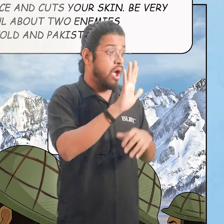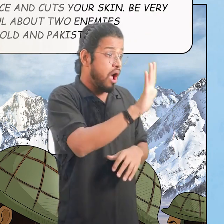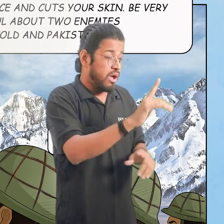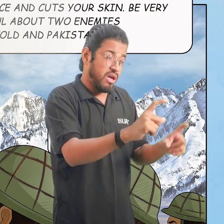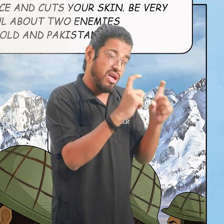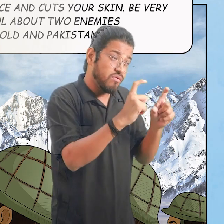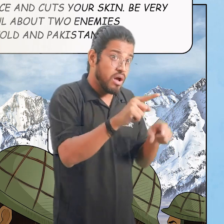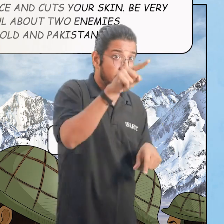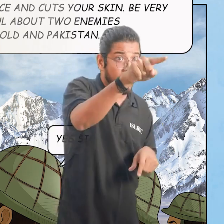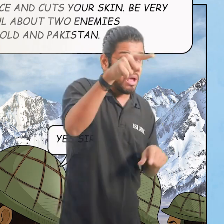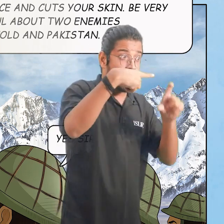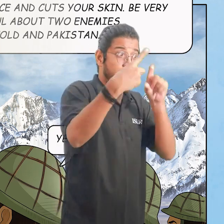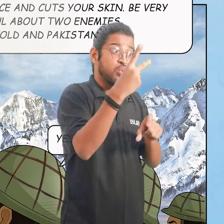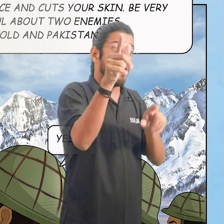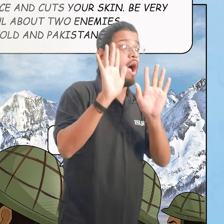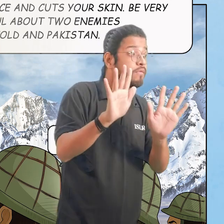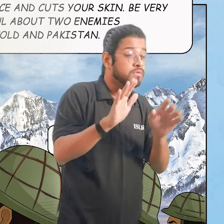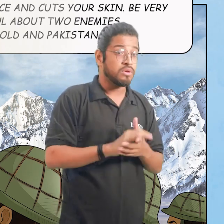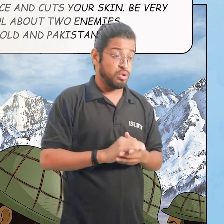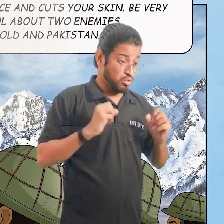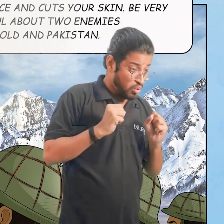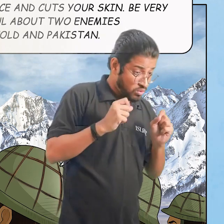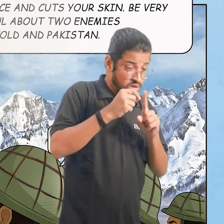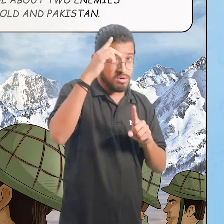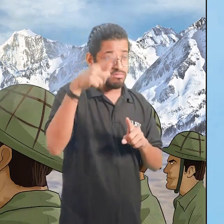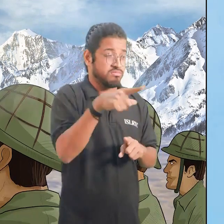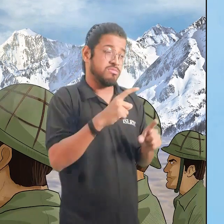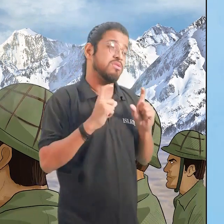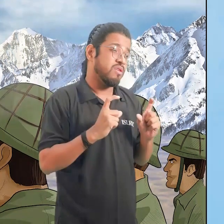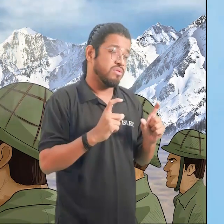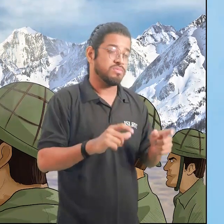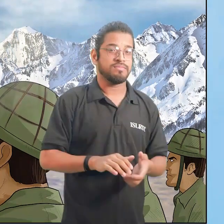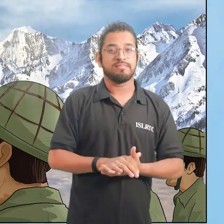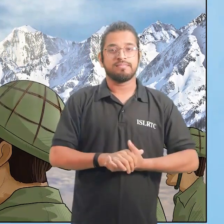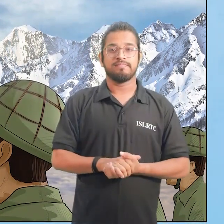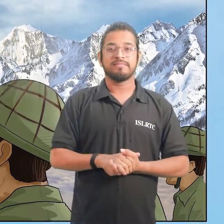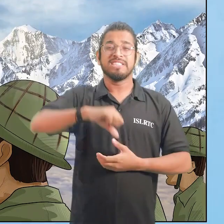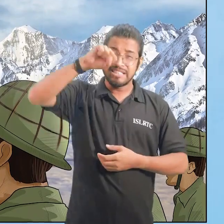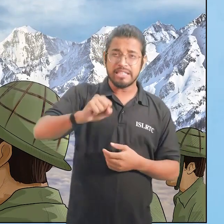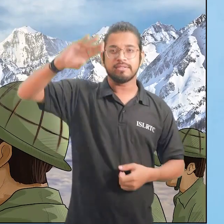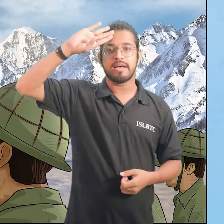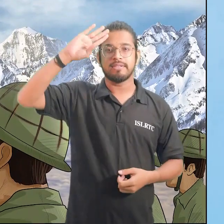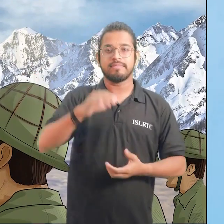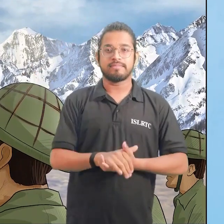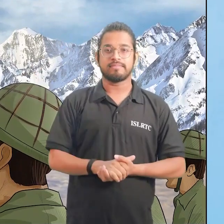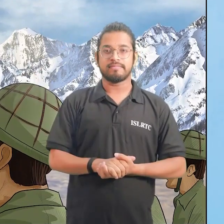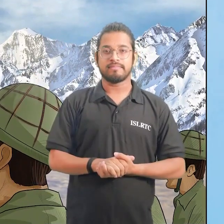Be very careful about 2 enemies, the cold and Pakistan. Yes, sir.